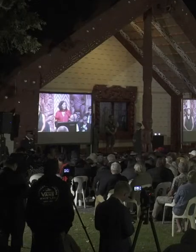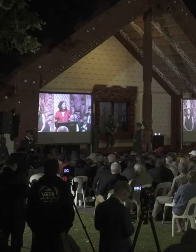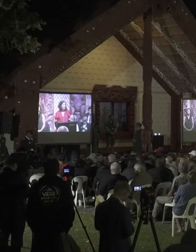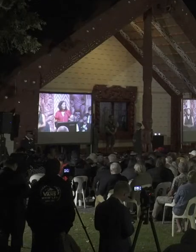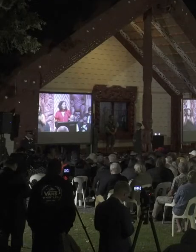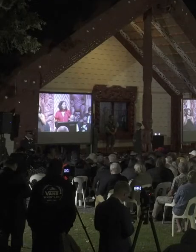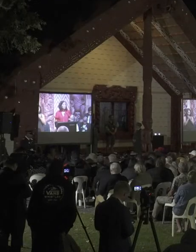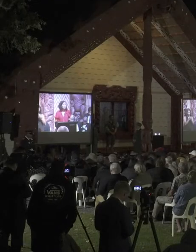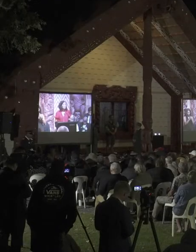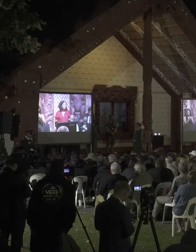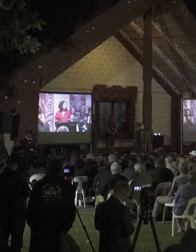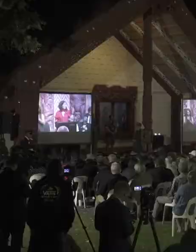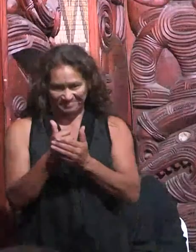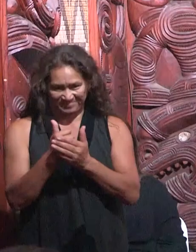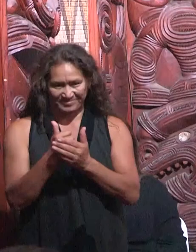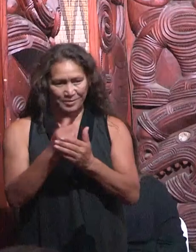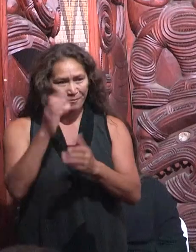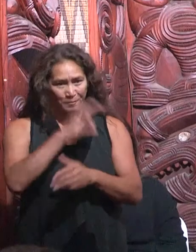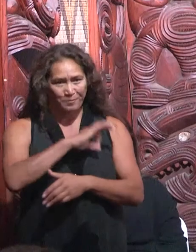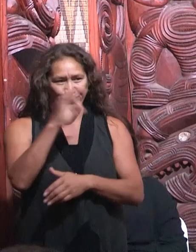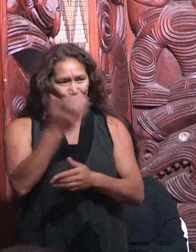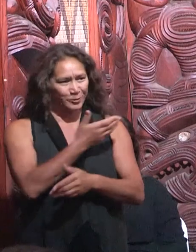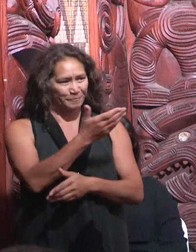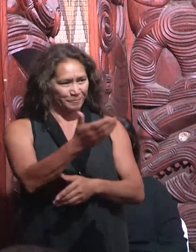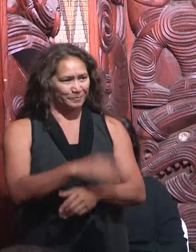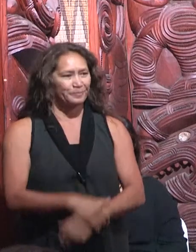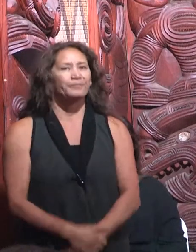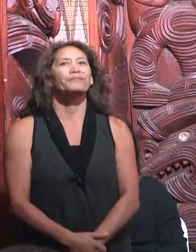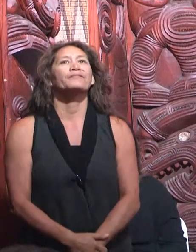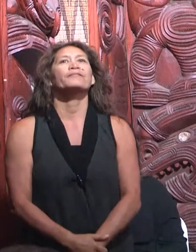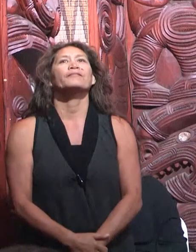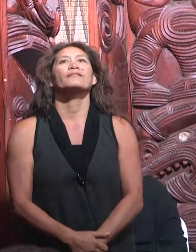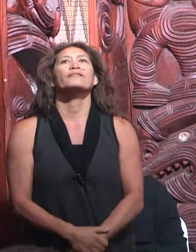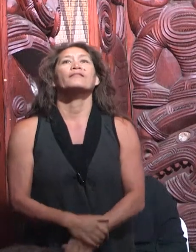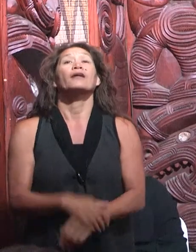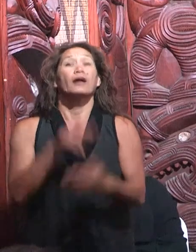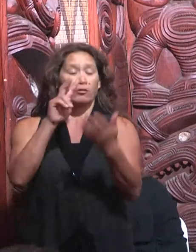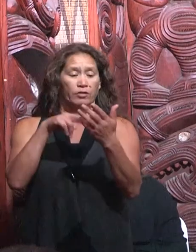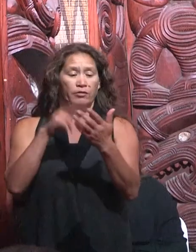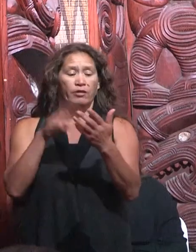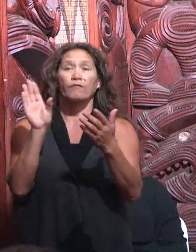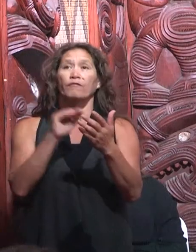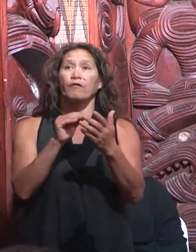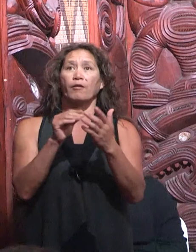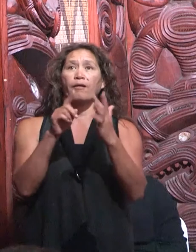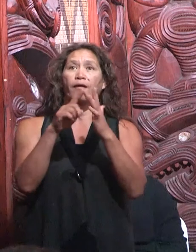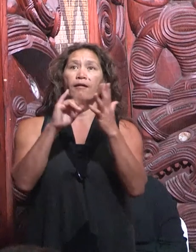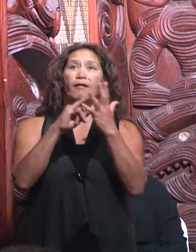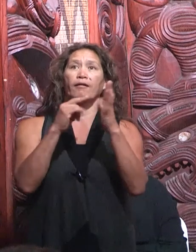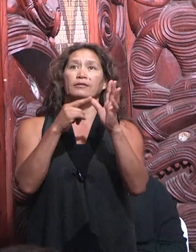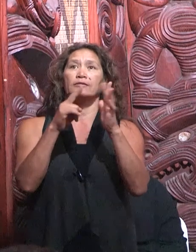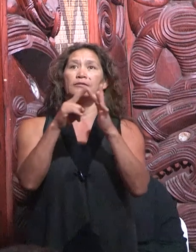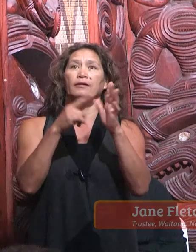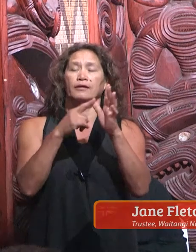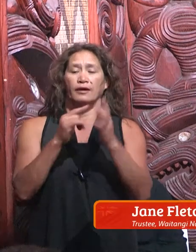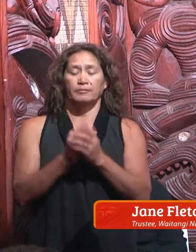Tēnā koutou katoa, morena tātou. This is a reading from the book of the prophet Isaiah. In